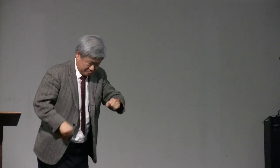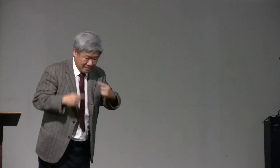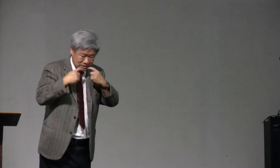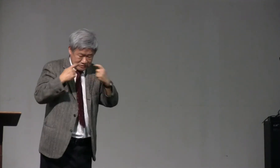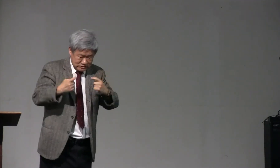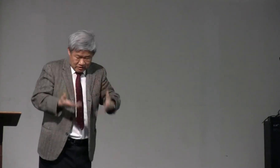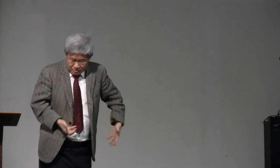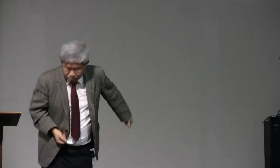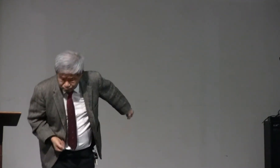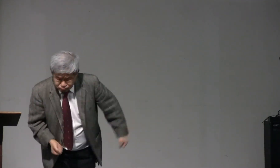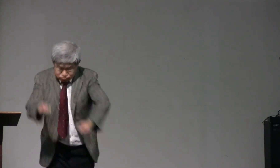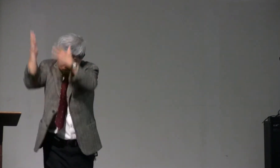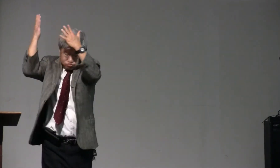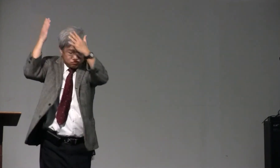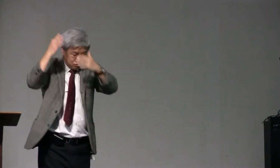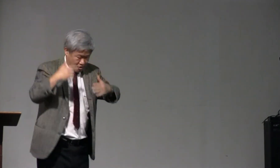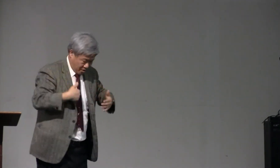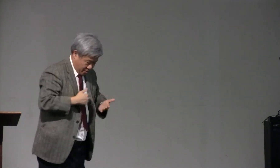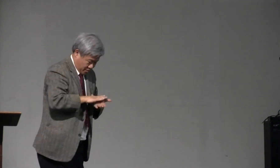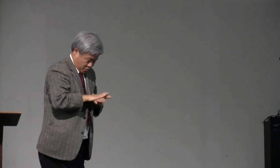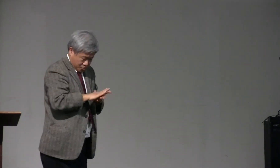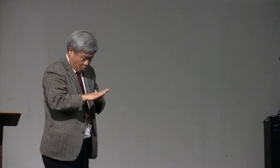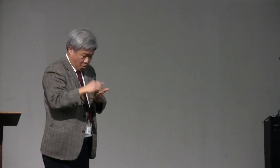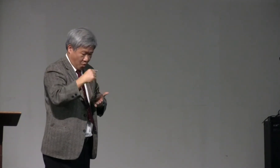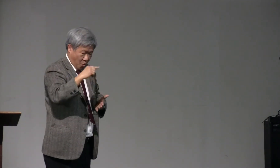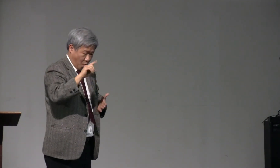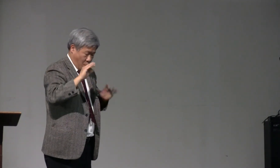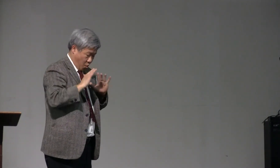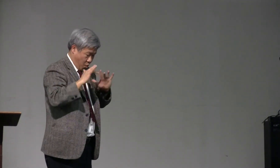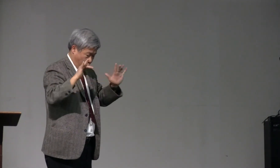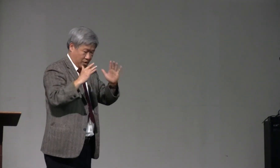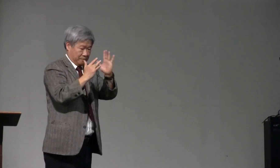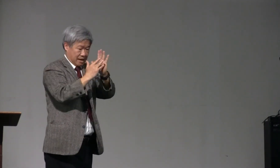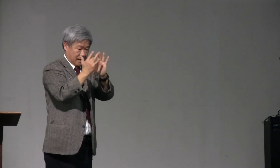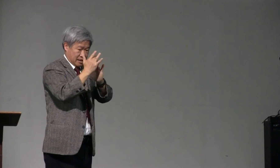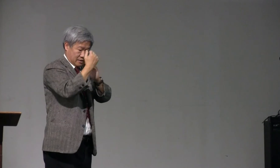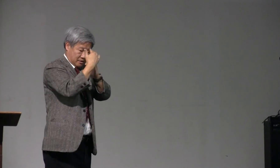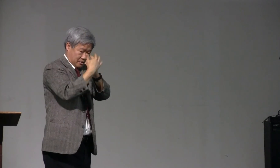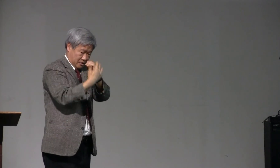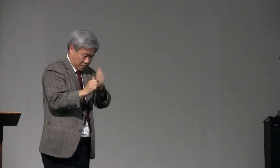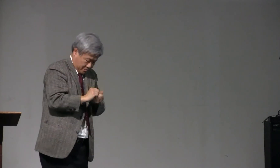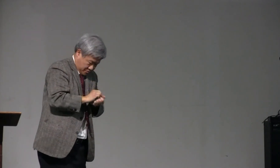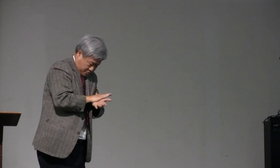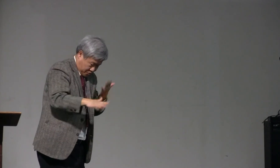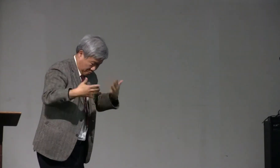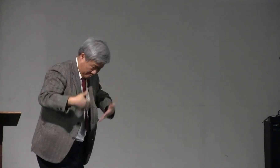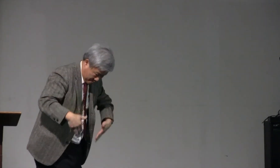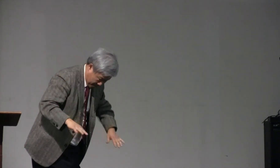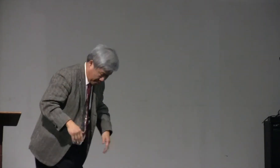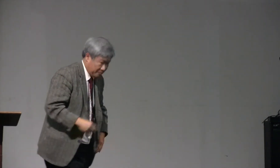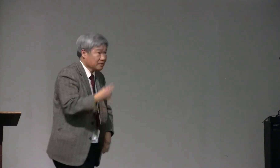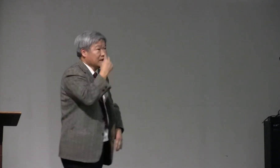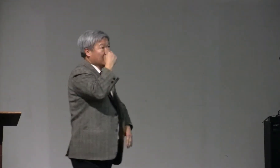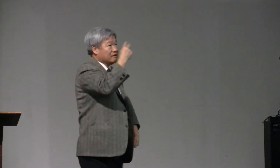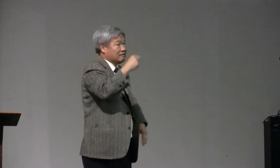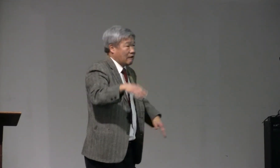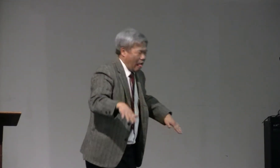And you are not holy. You're saved. Your sins have been cast out. You've been cleansed by Jesus'